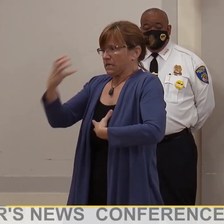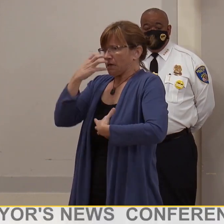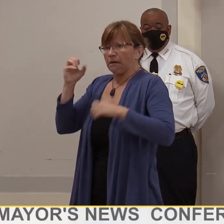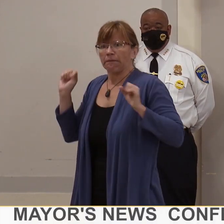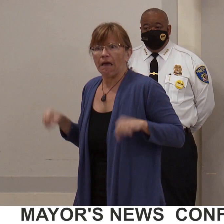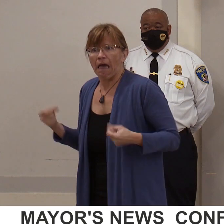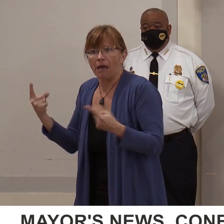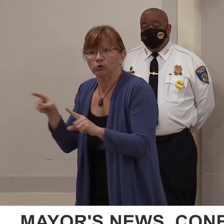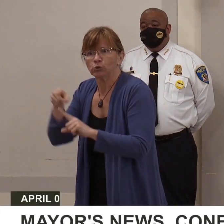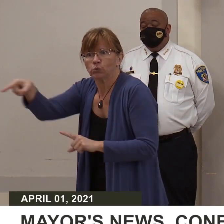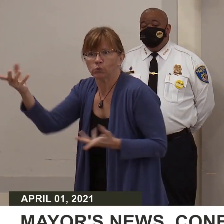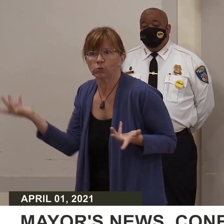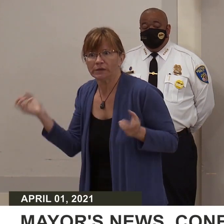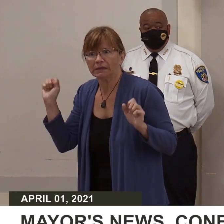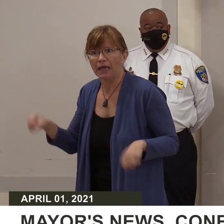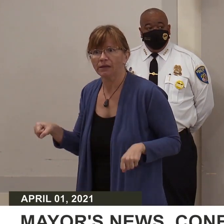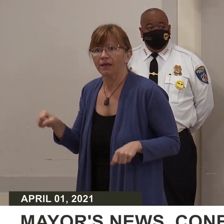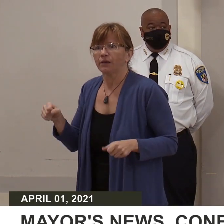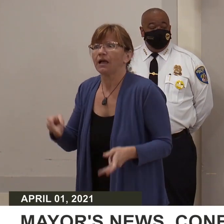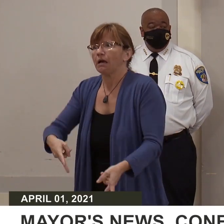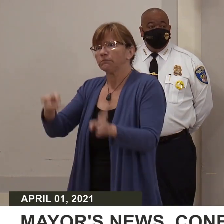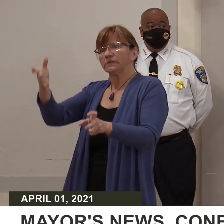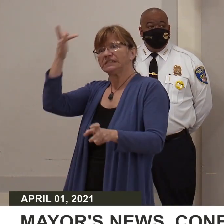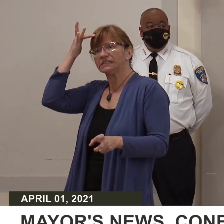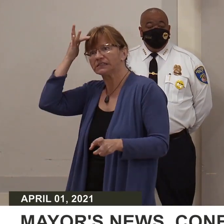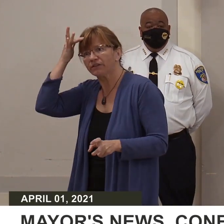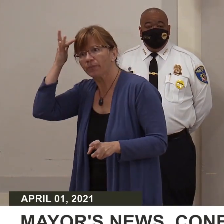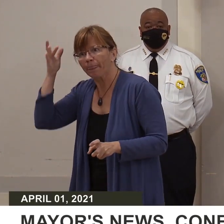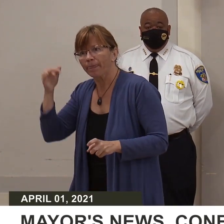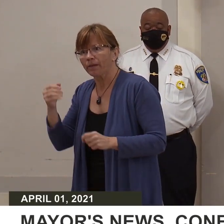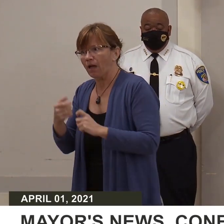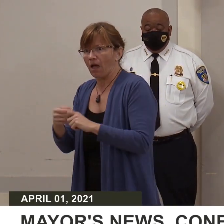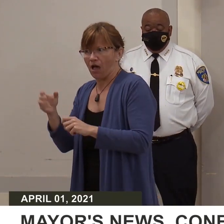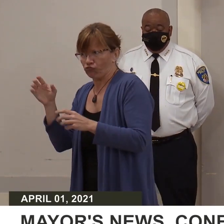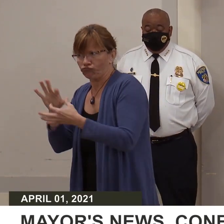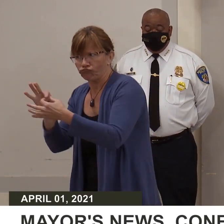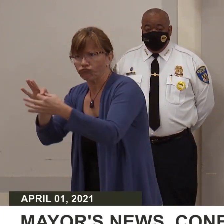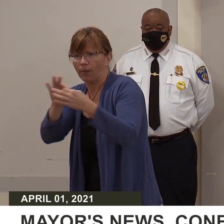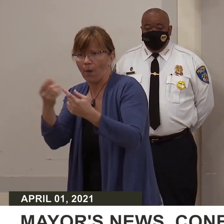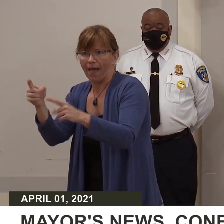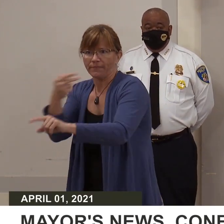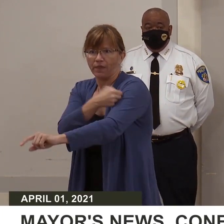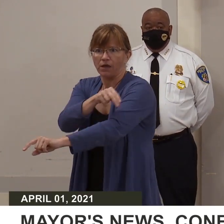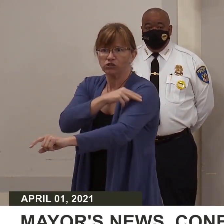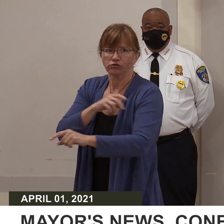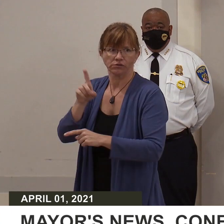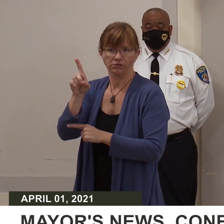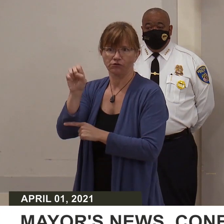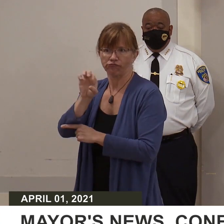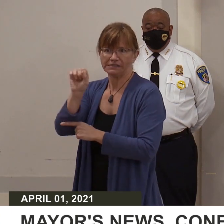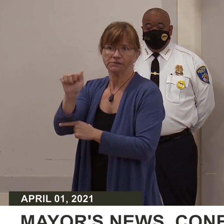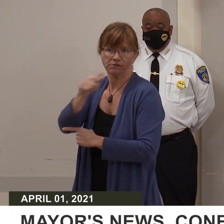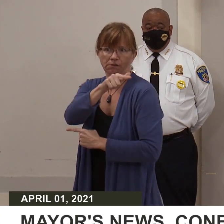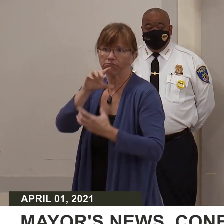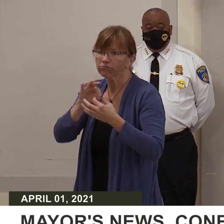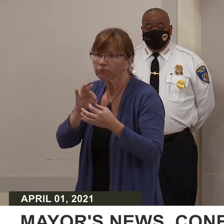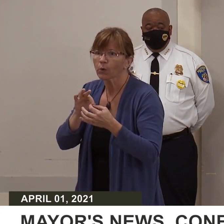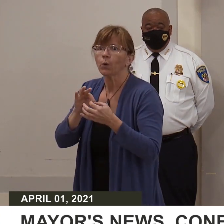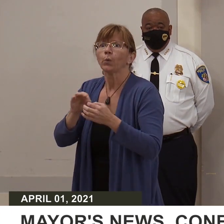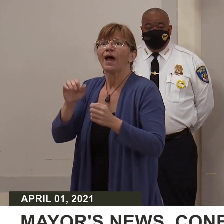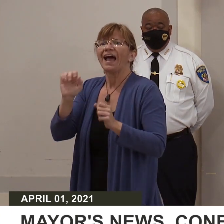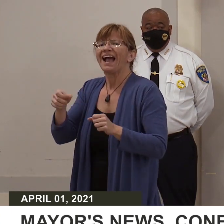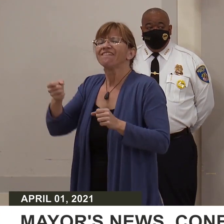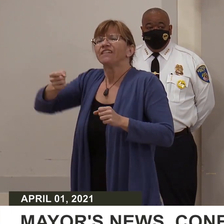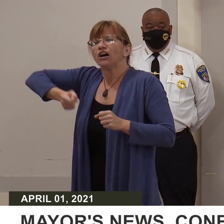our hospital partners. I hear it from Dr. Raza. We have to understand that everyone has COVID fatigue. We know the weather's